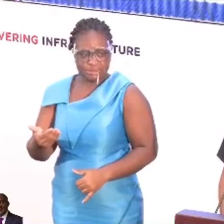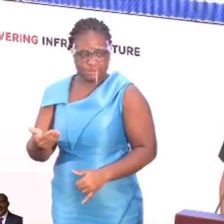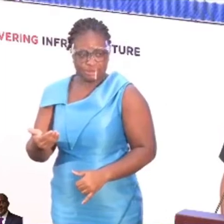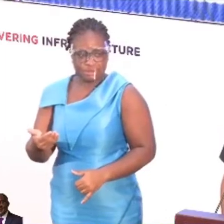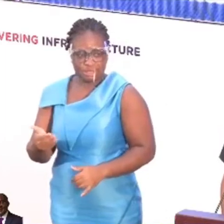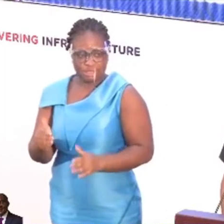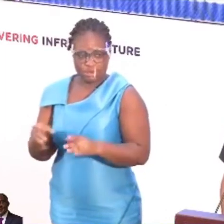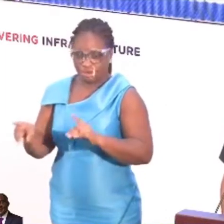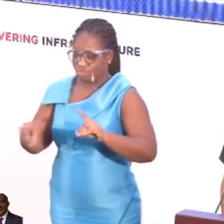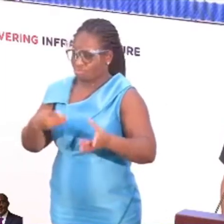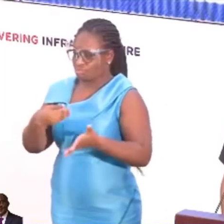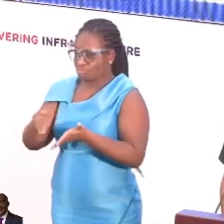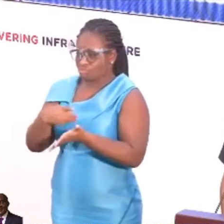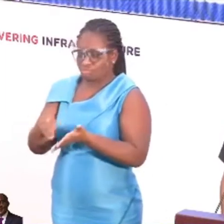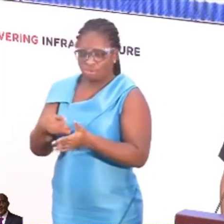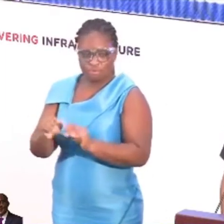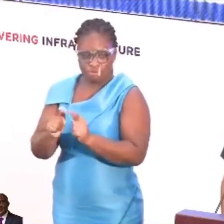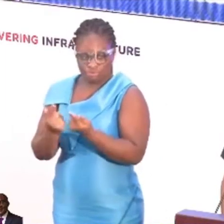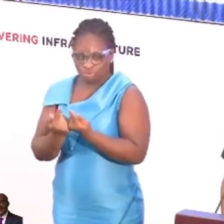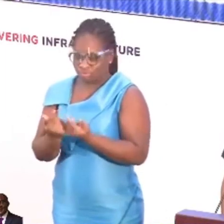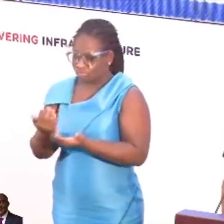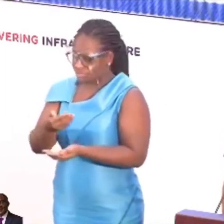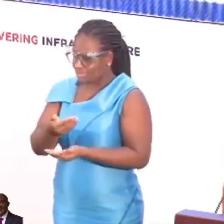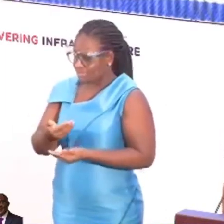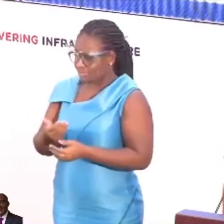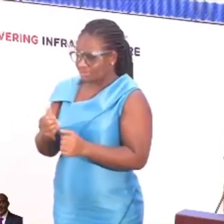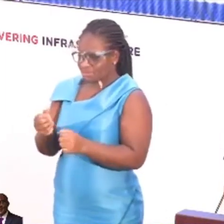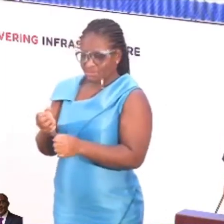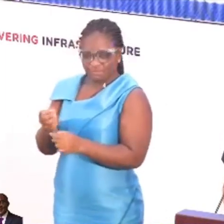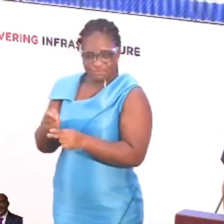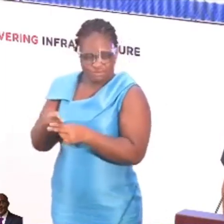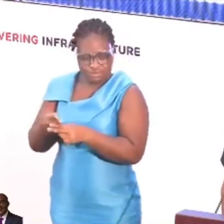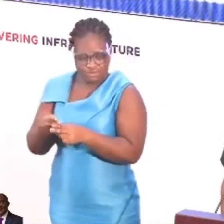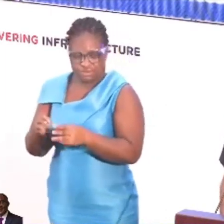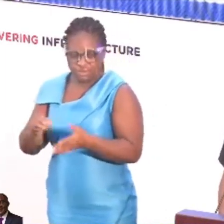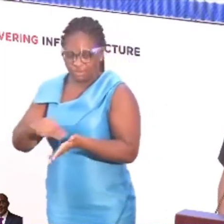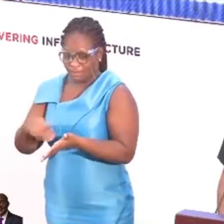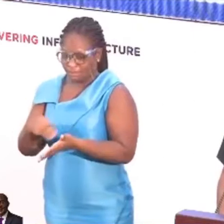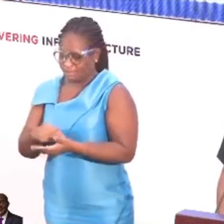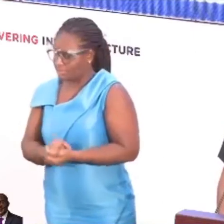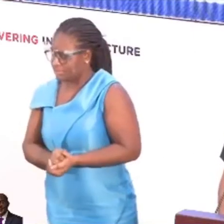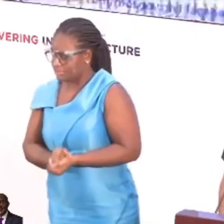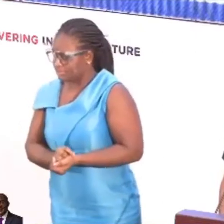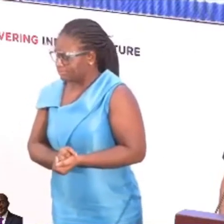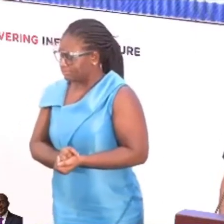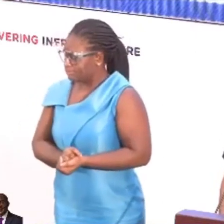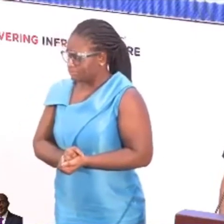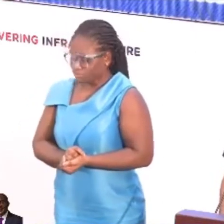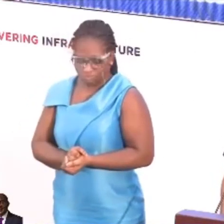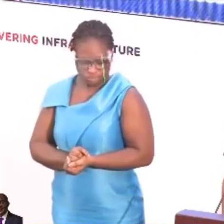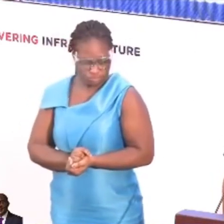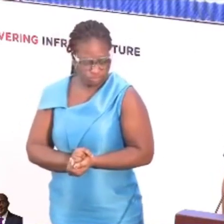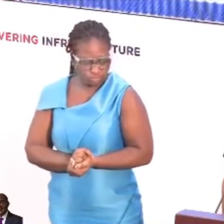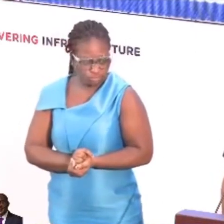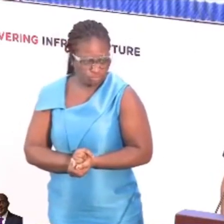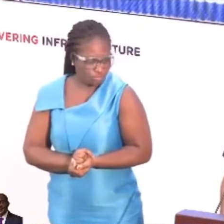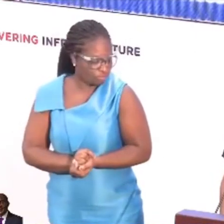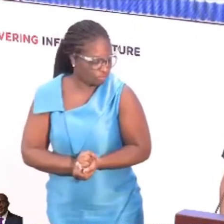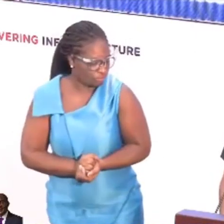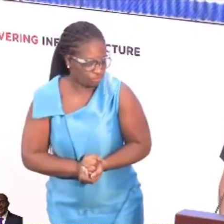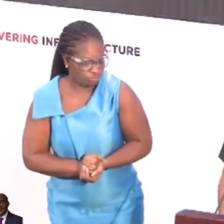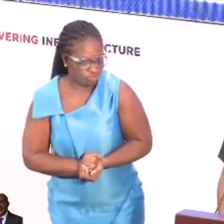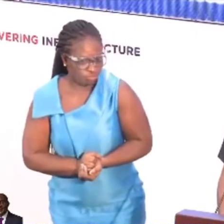Saprewa group to give us a brief interlude. Saprewa group, a brief interlude.